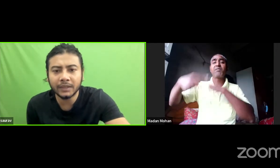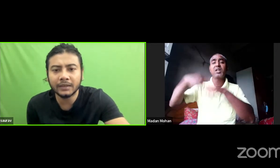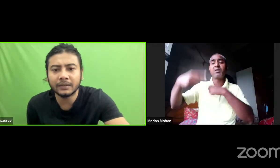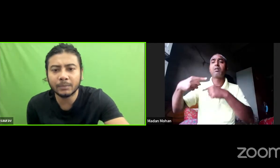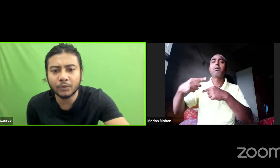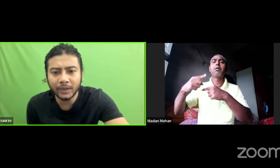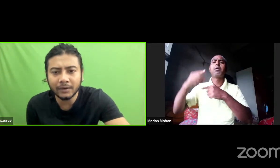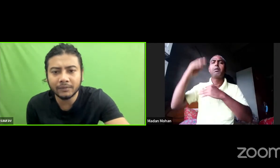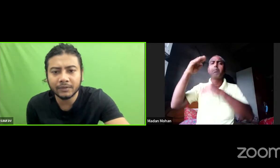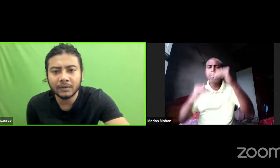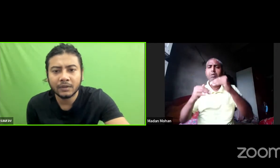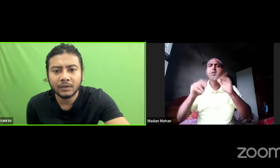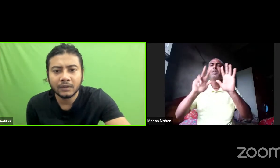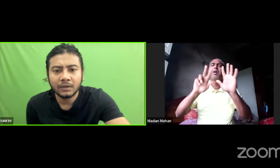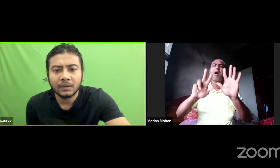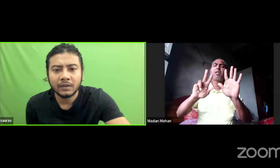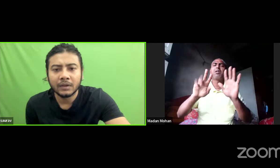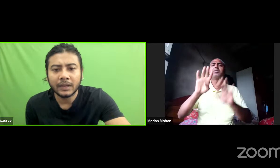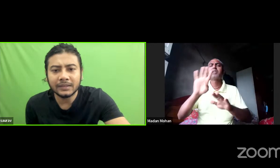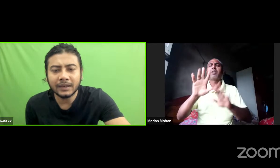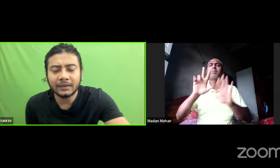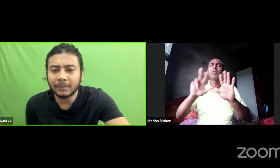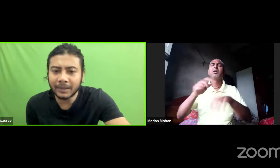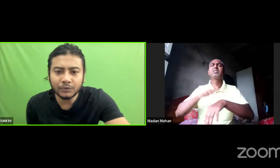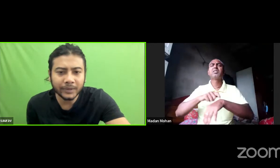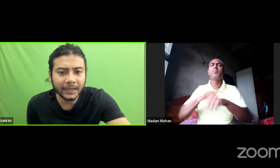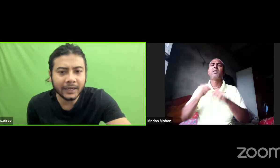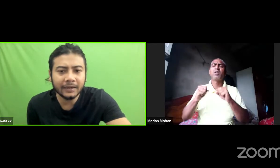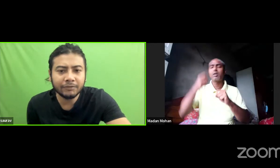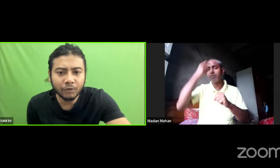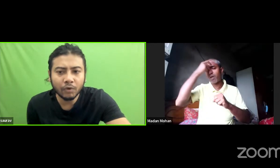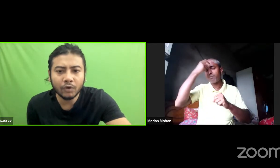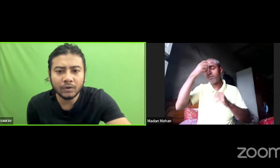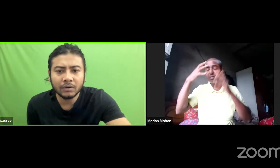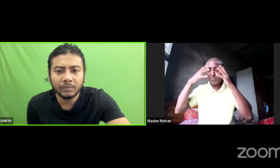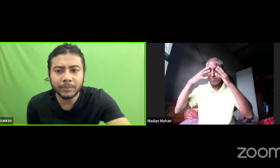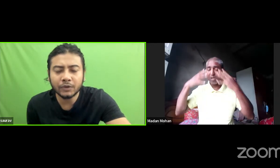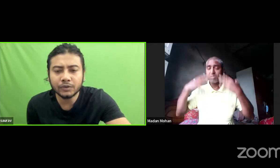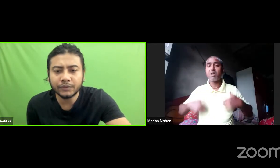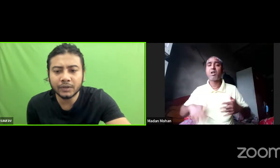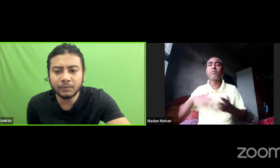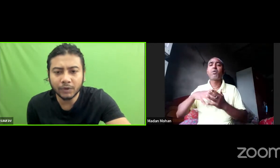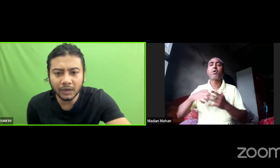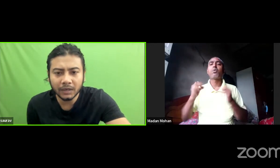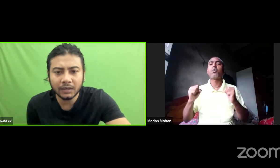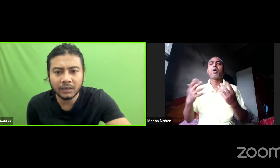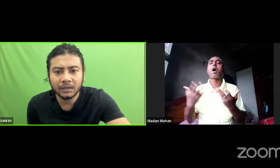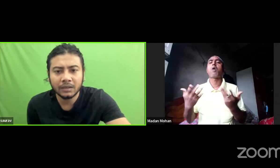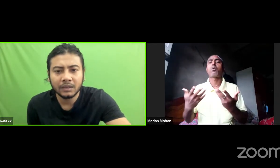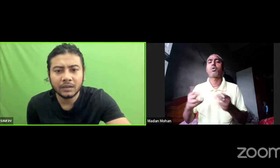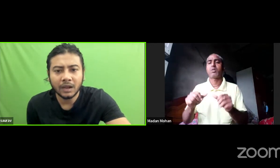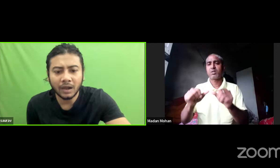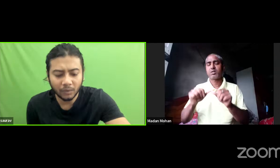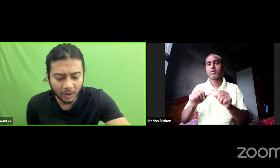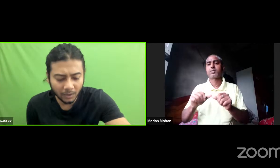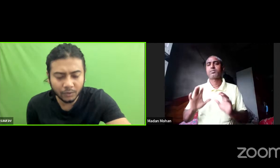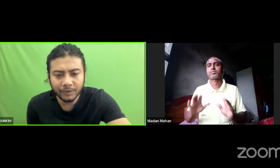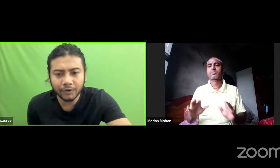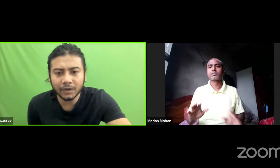14, some 12. Is that sometimes doing 8, 4 because of the work? How do we work